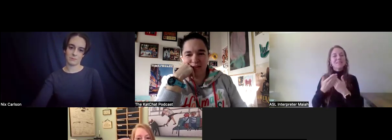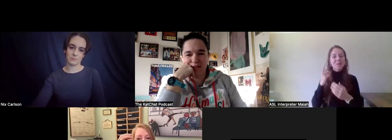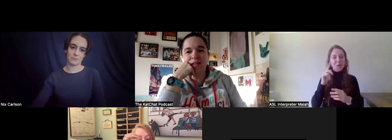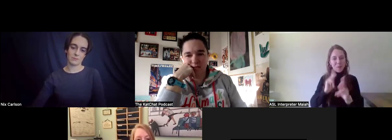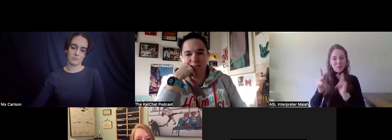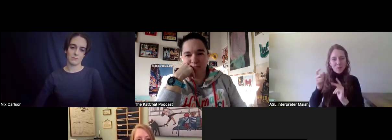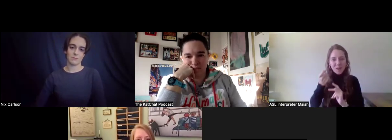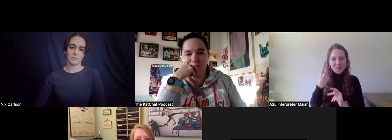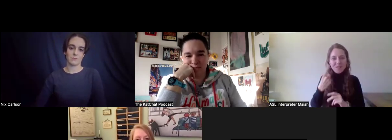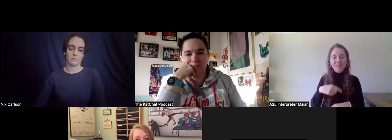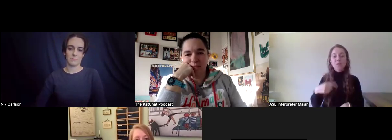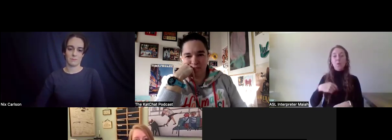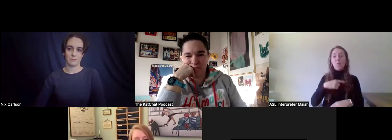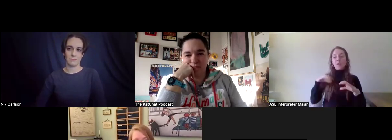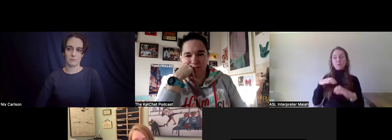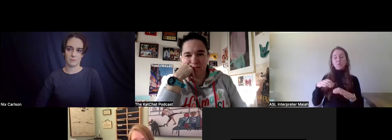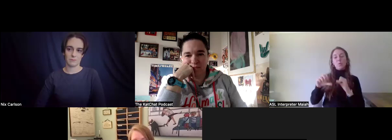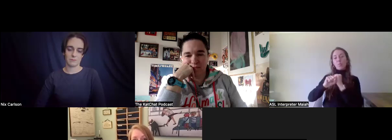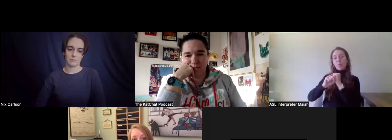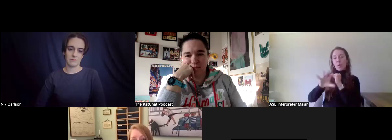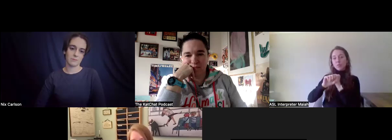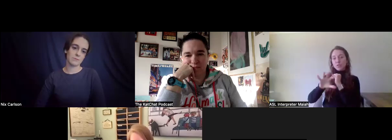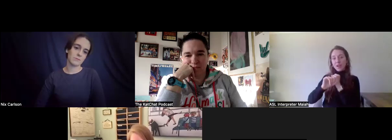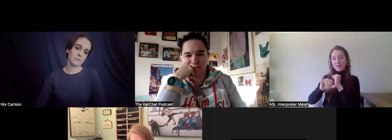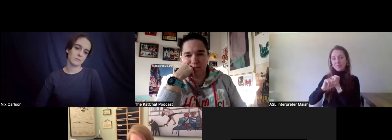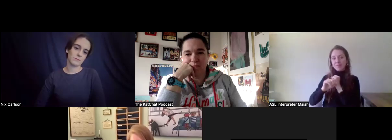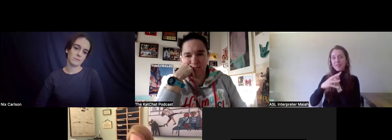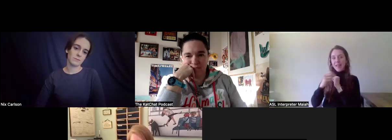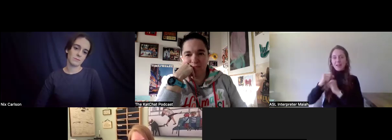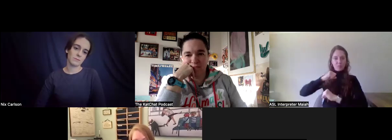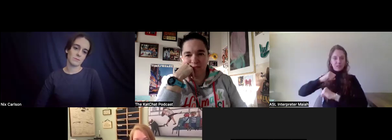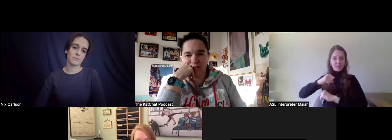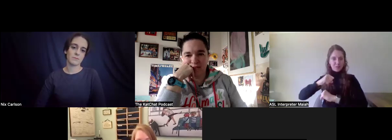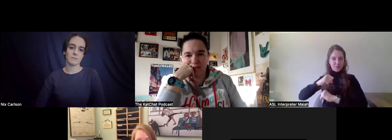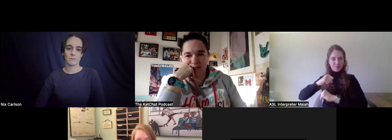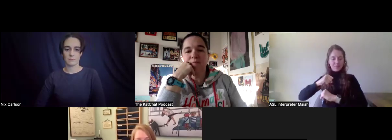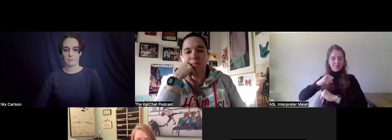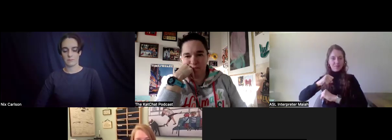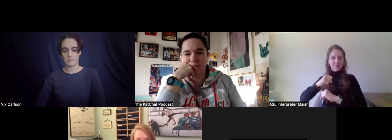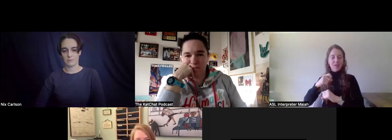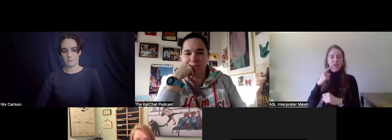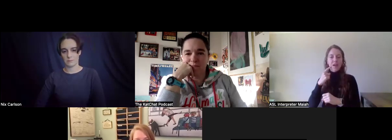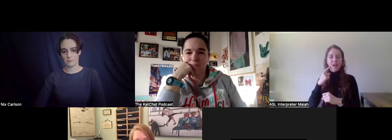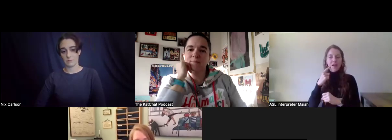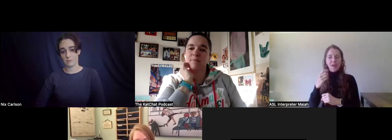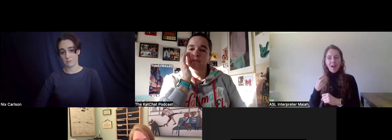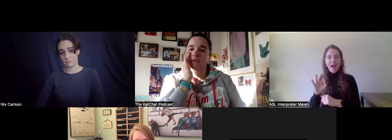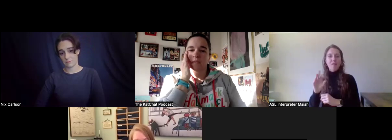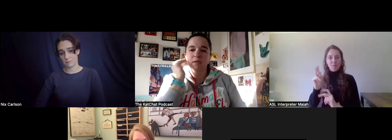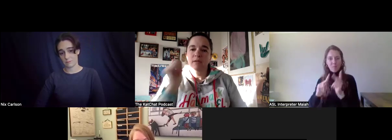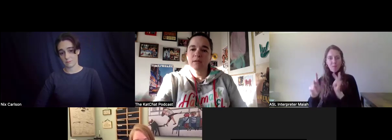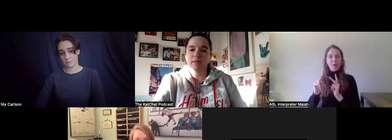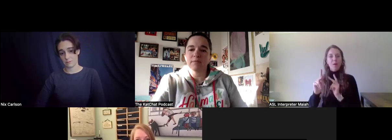the promotion and or protection of people, brands, and